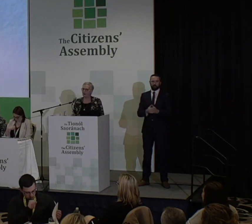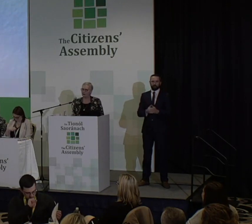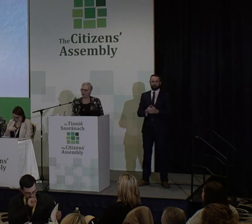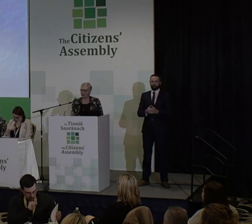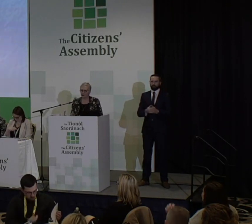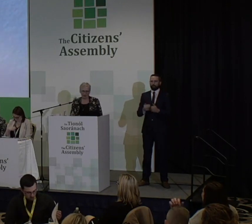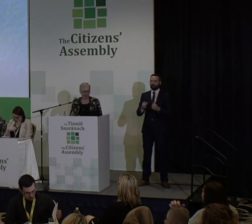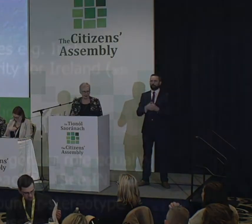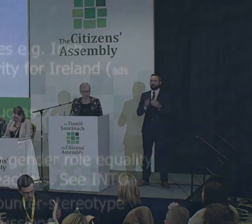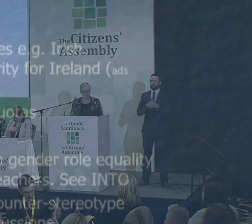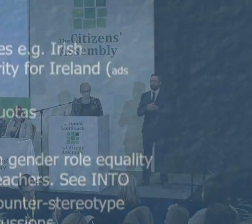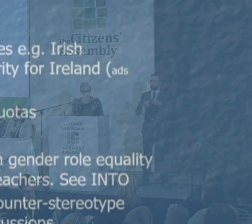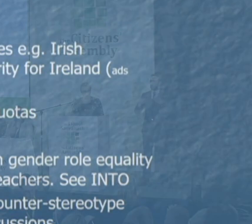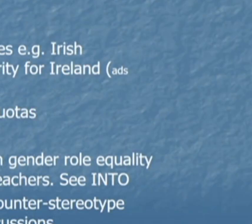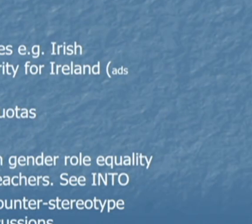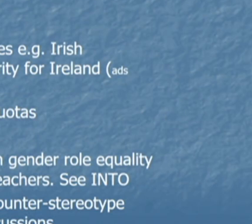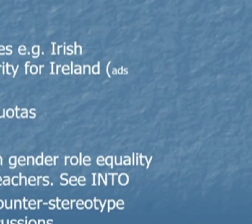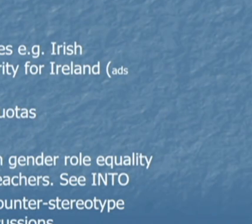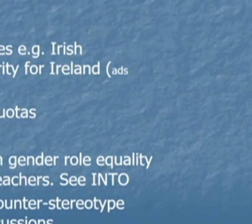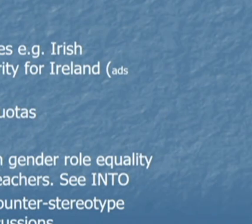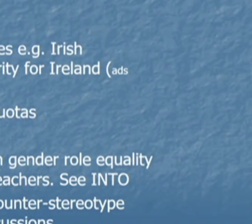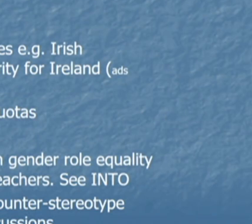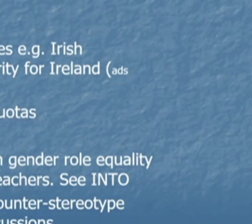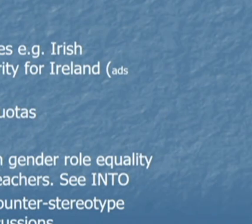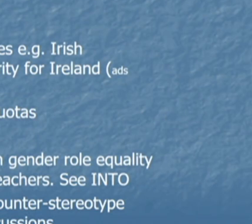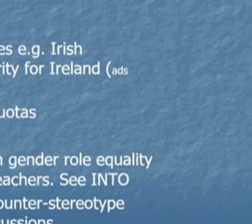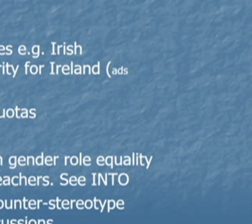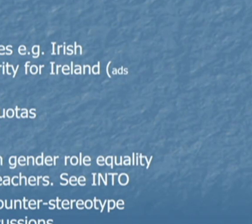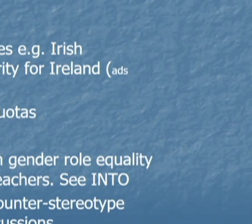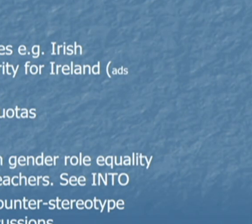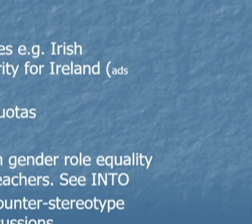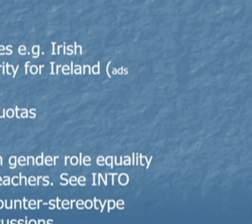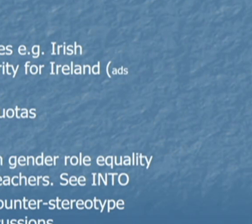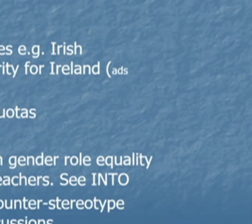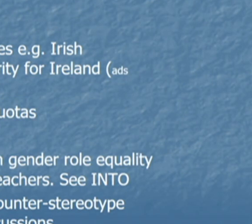in terms of trade bodies like the Irish Advertising